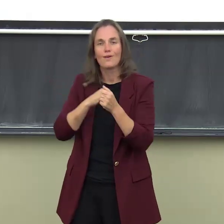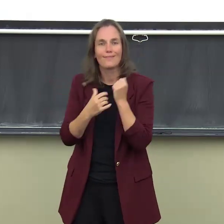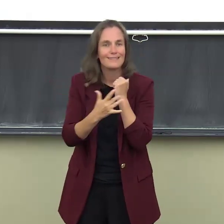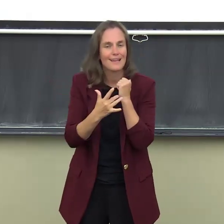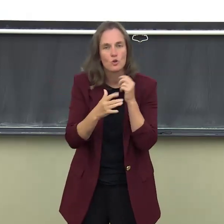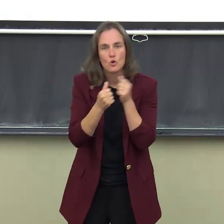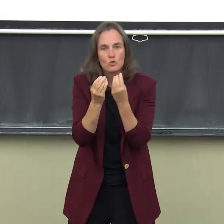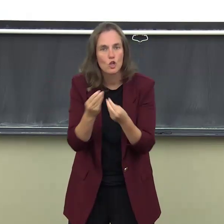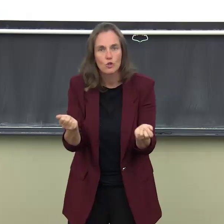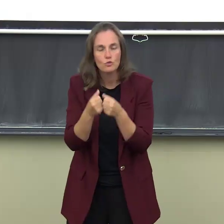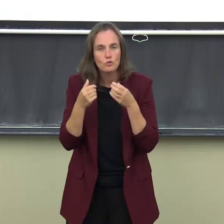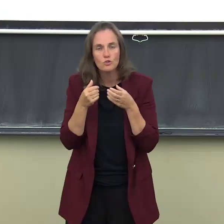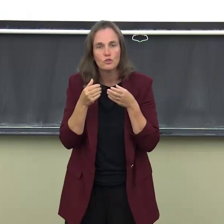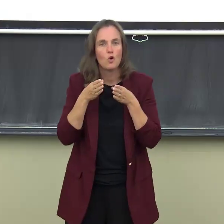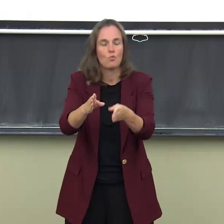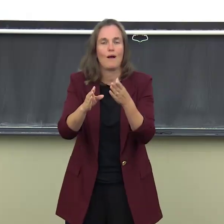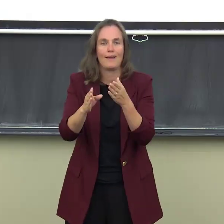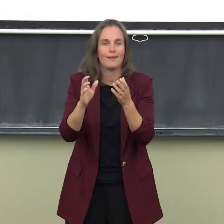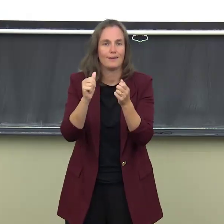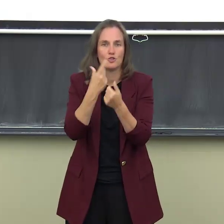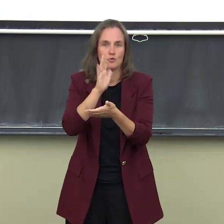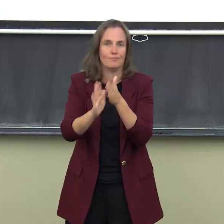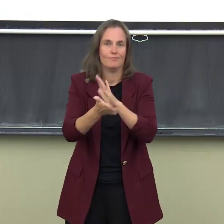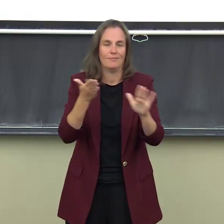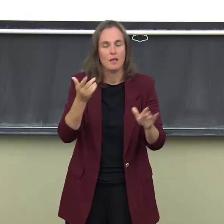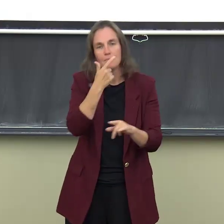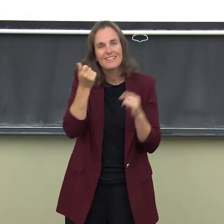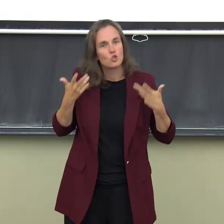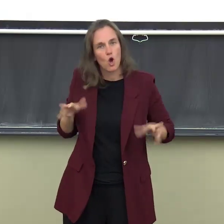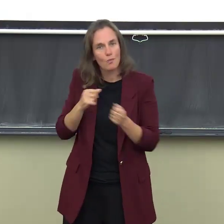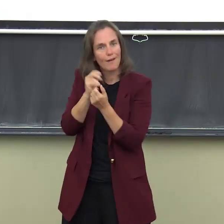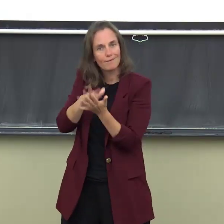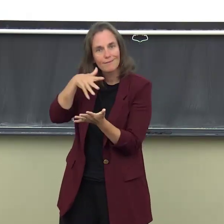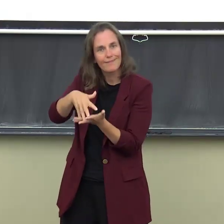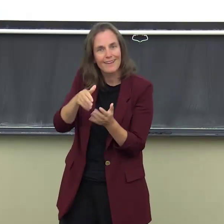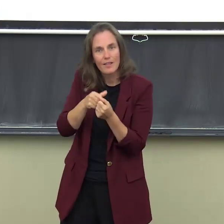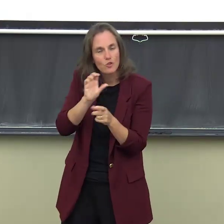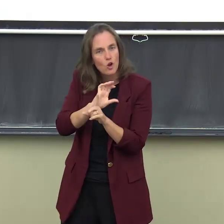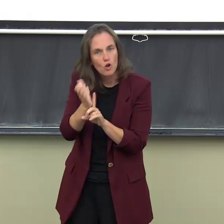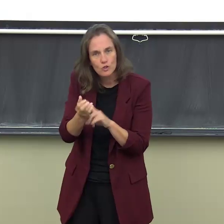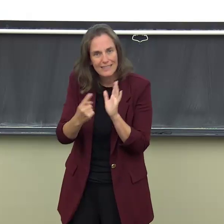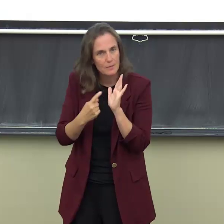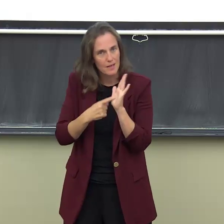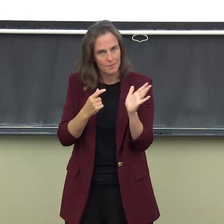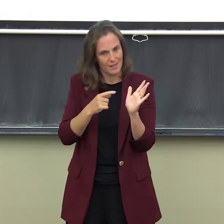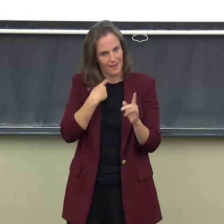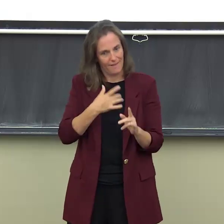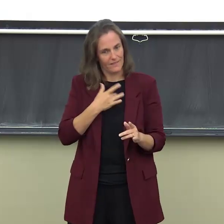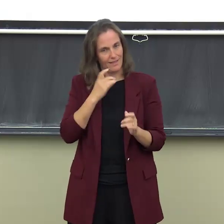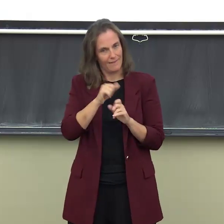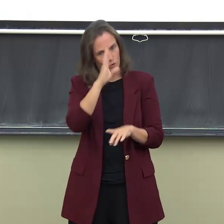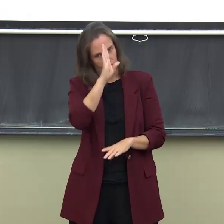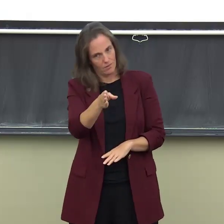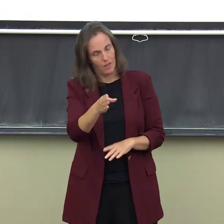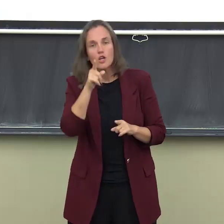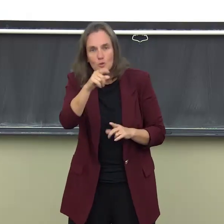techno-solutionist road out of here, because that's already so deeply entrenched in the culture. Like, I just feel sometimes I have to tell people, you have to live